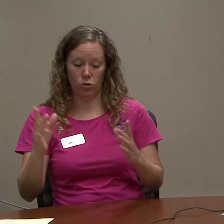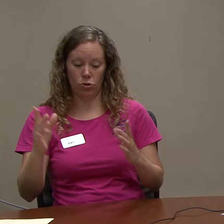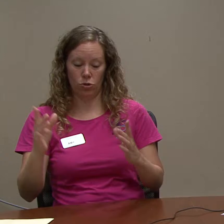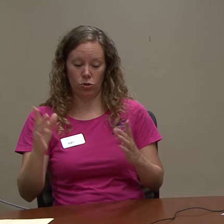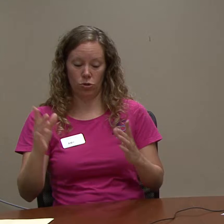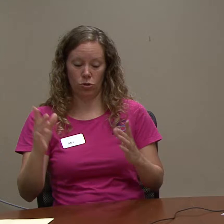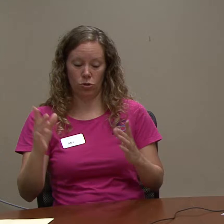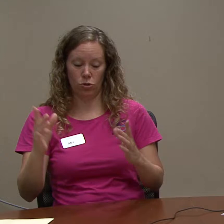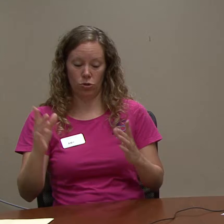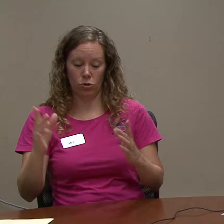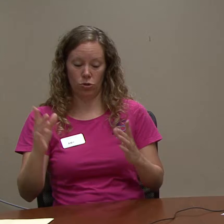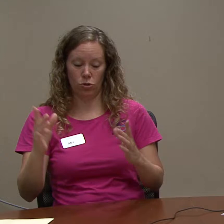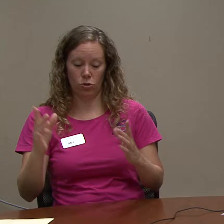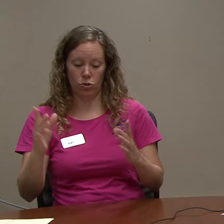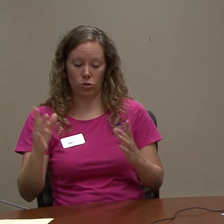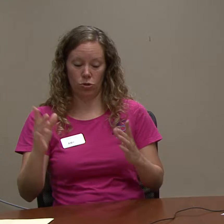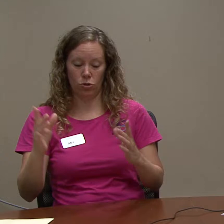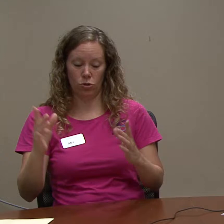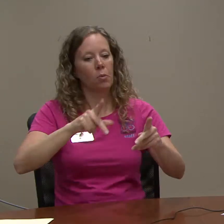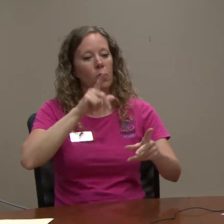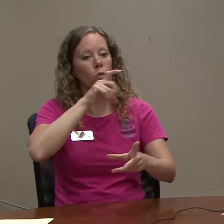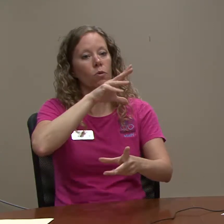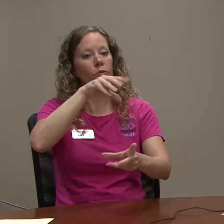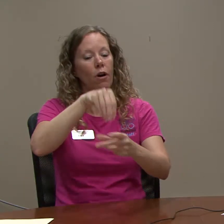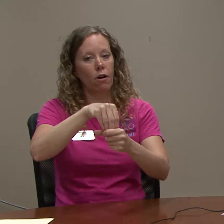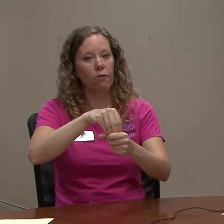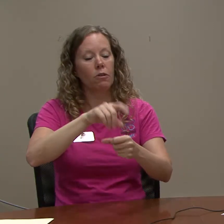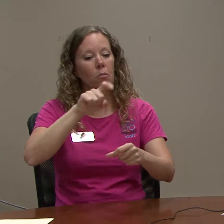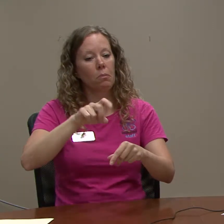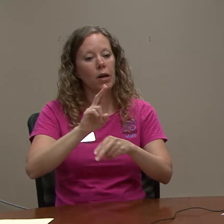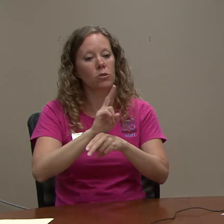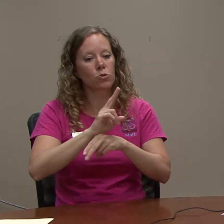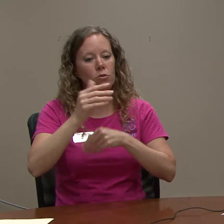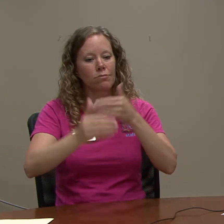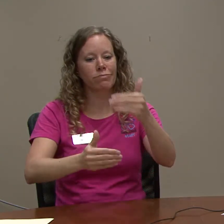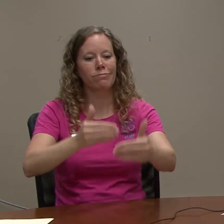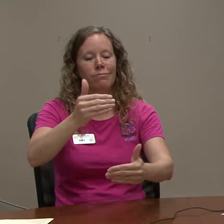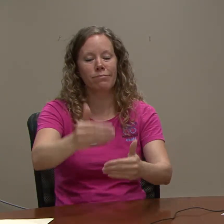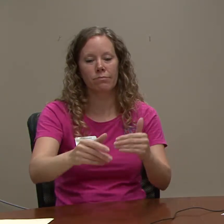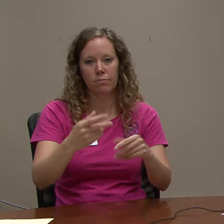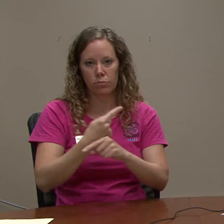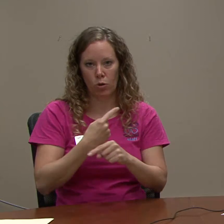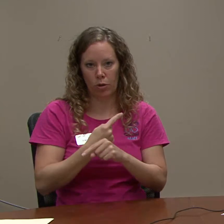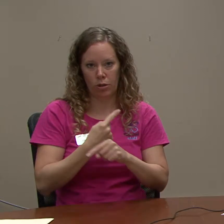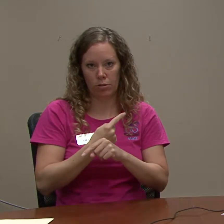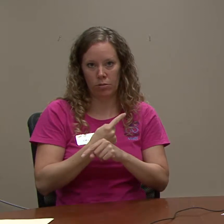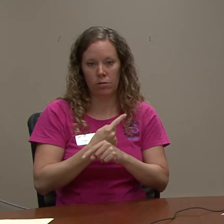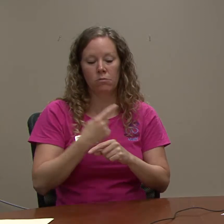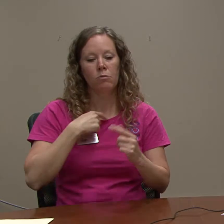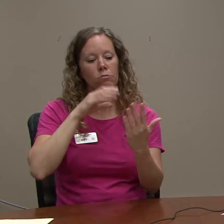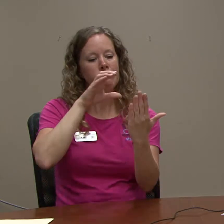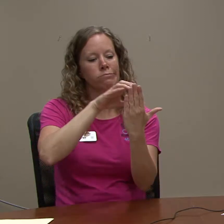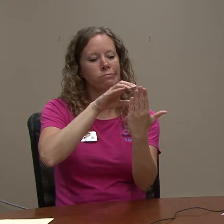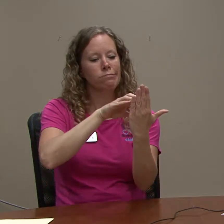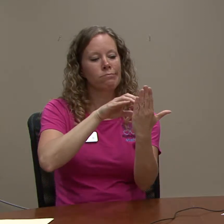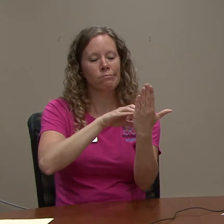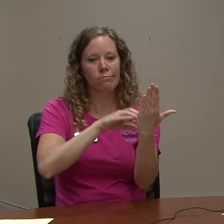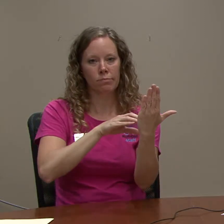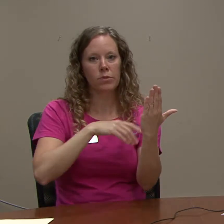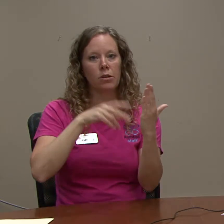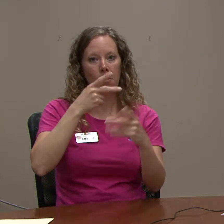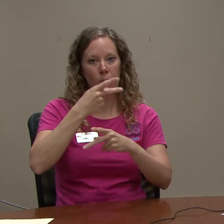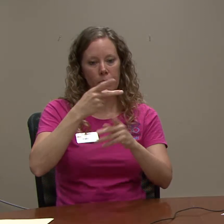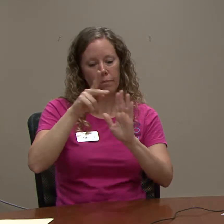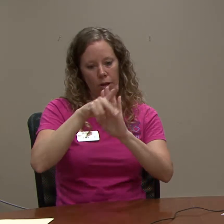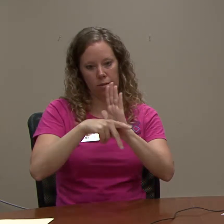essential visitors, all persons involved in the visit must take the necessary precautions as outlined in this policy and